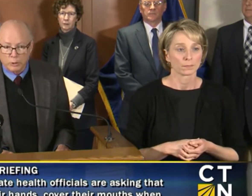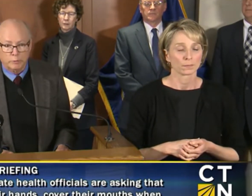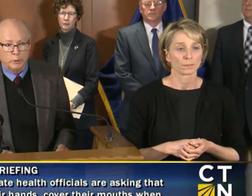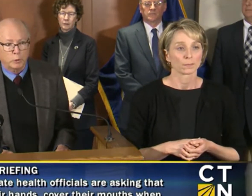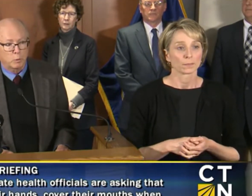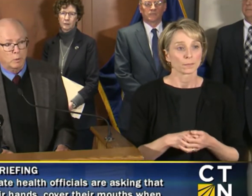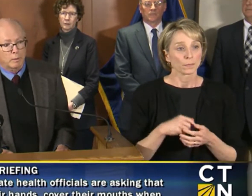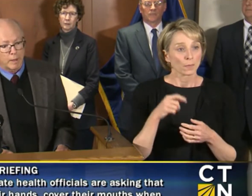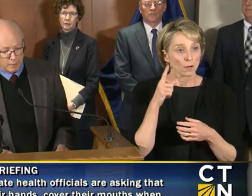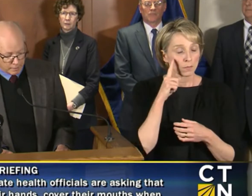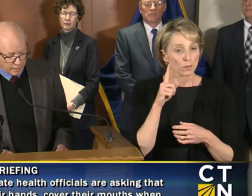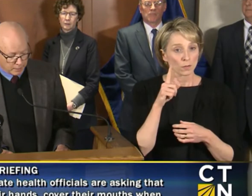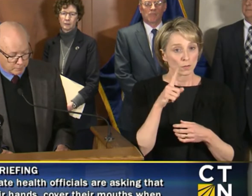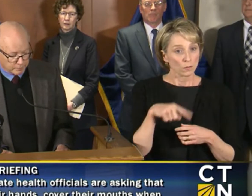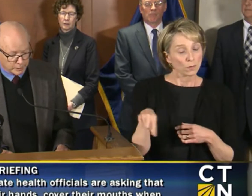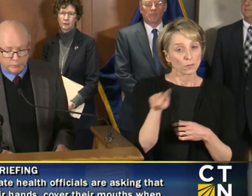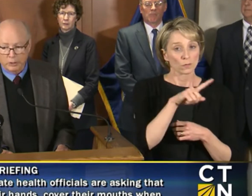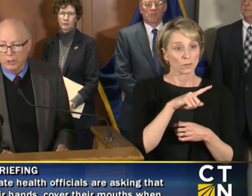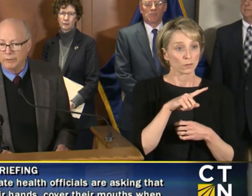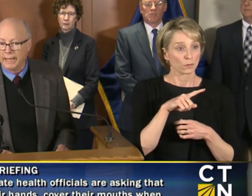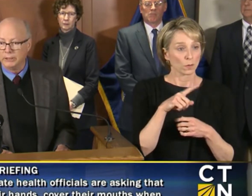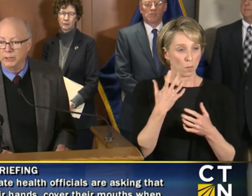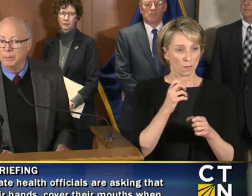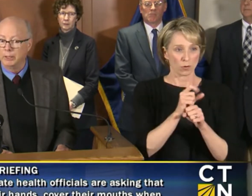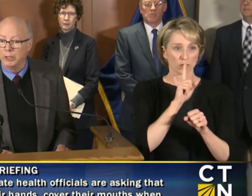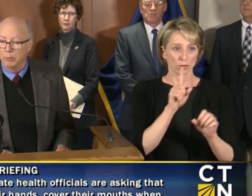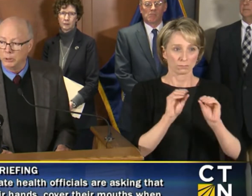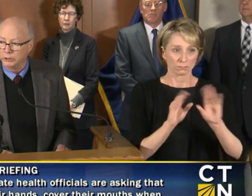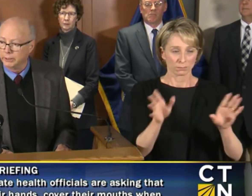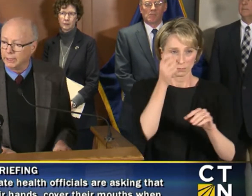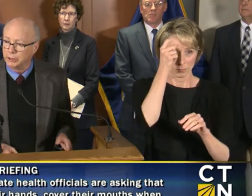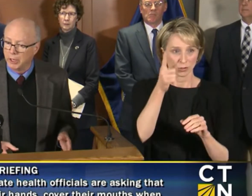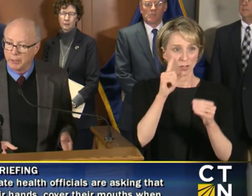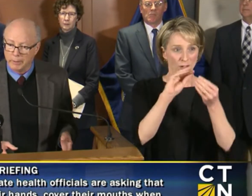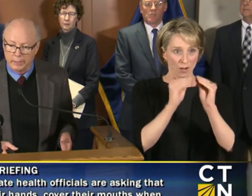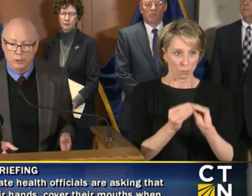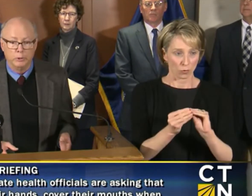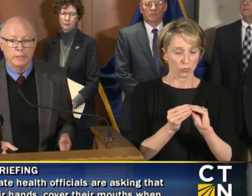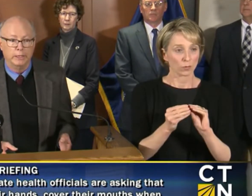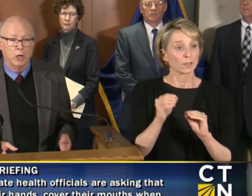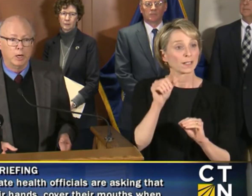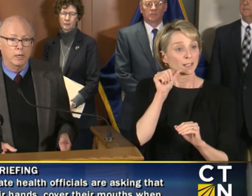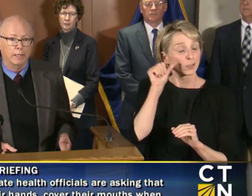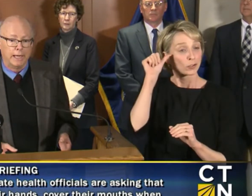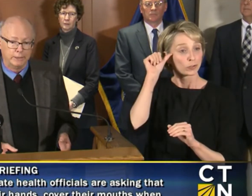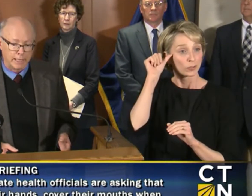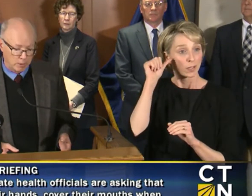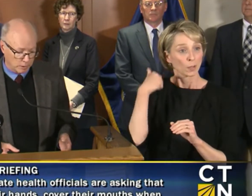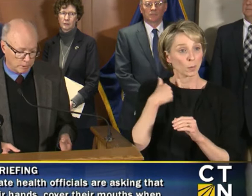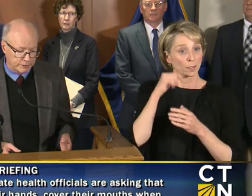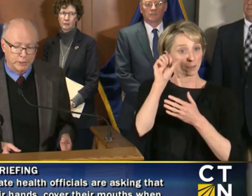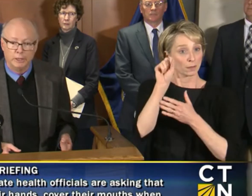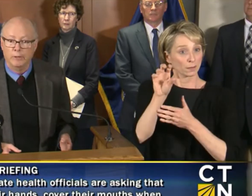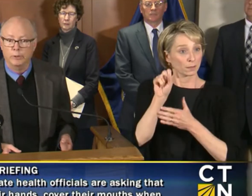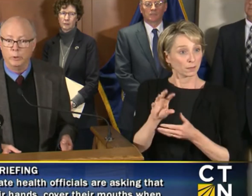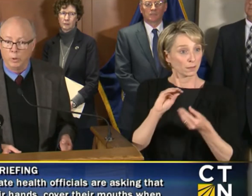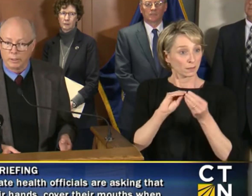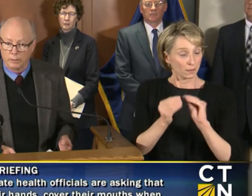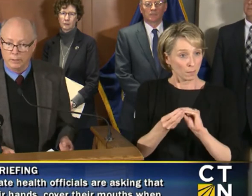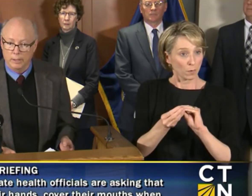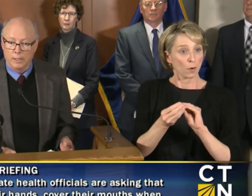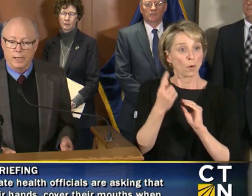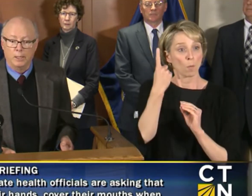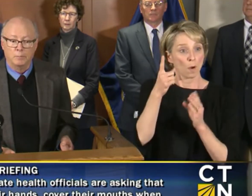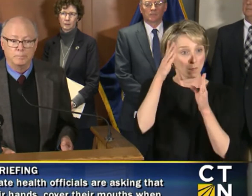For those of you who just for clarification about the numbers, yesterday we included in our case count a resident of New